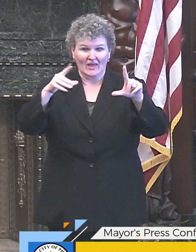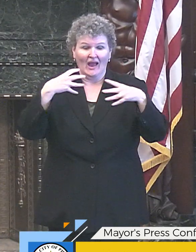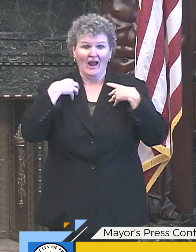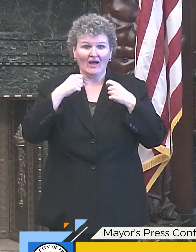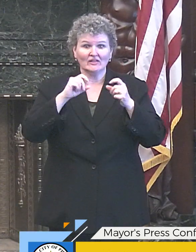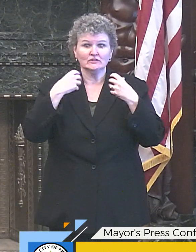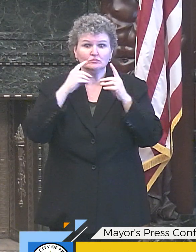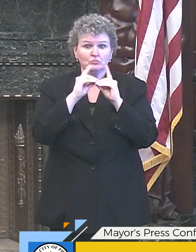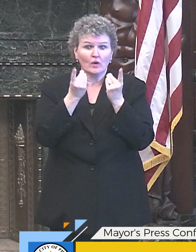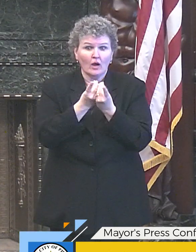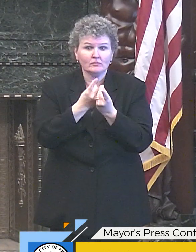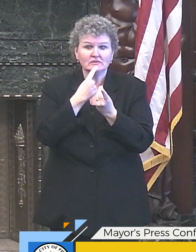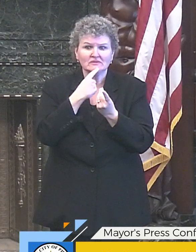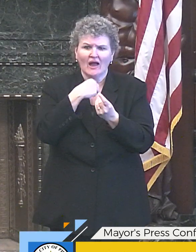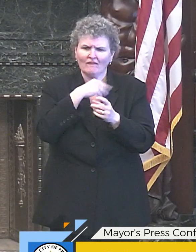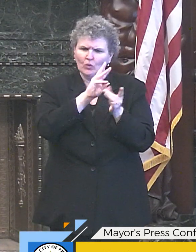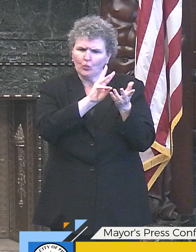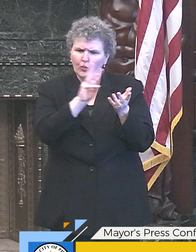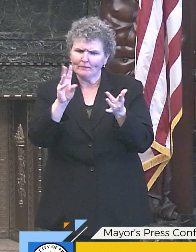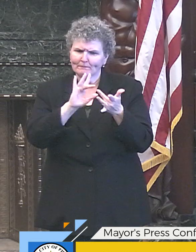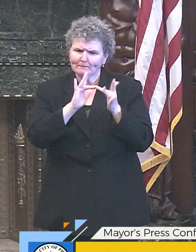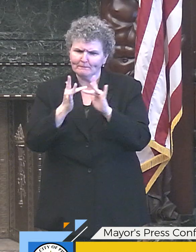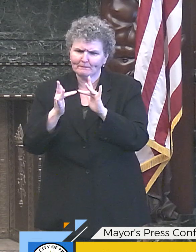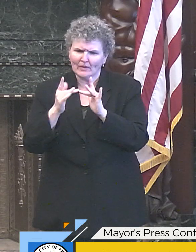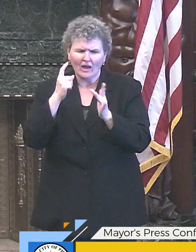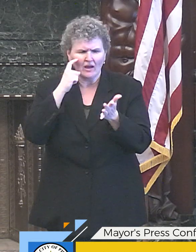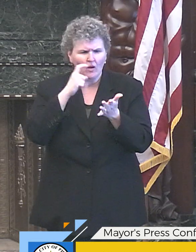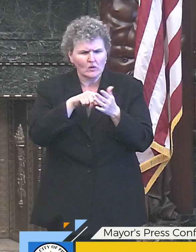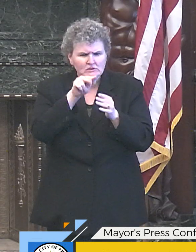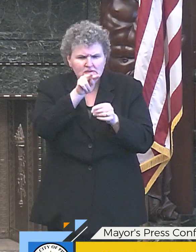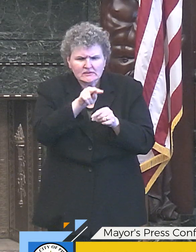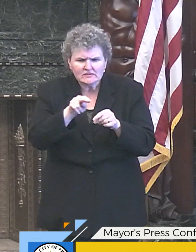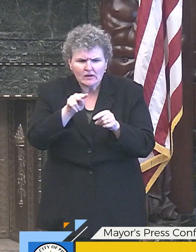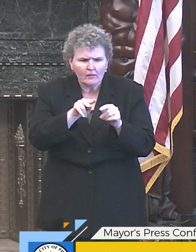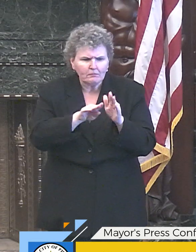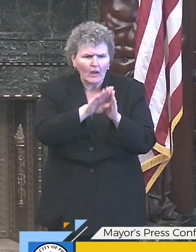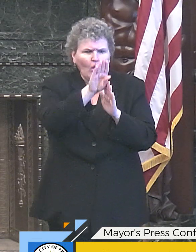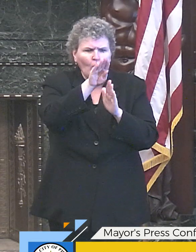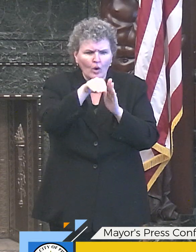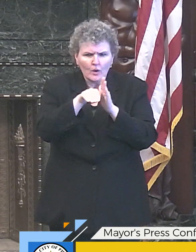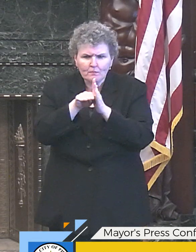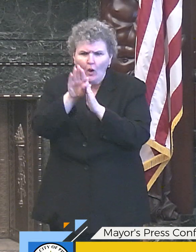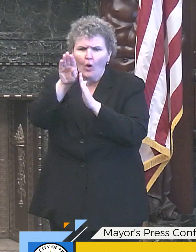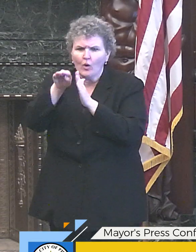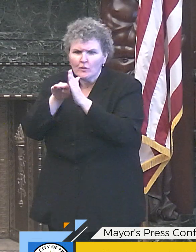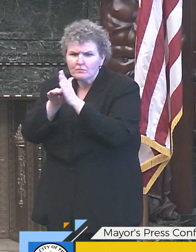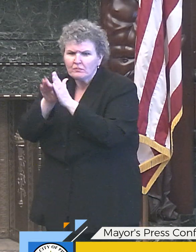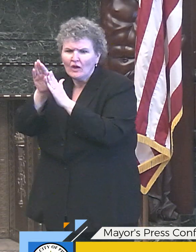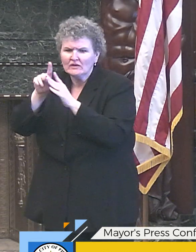are, that they're beginning to see spikes in certain neighborhoods.